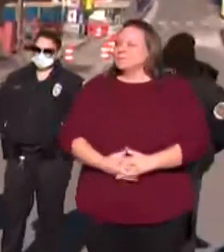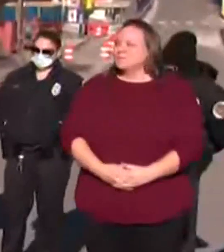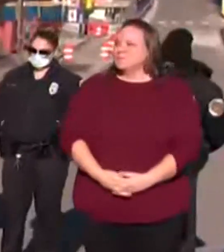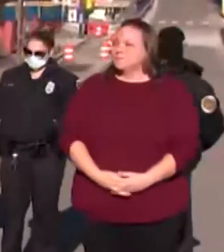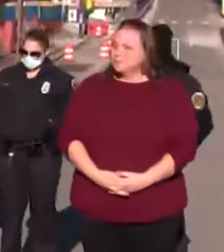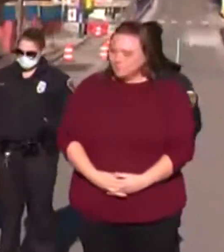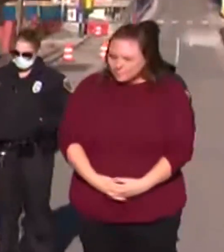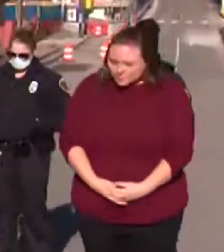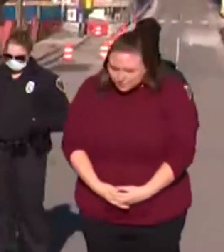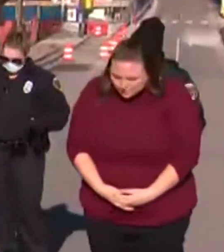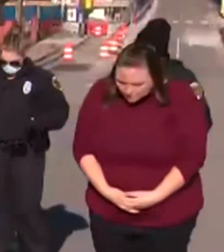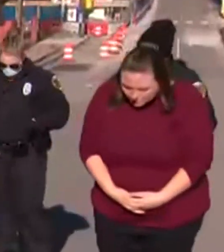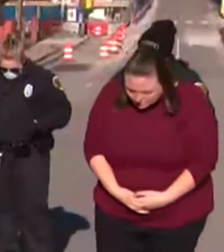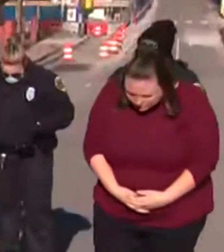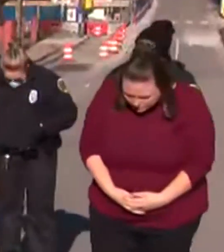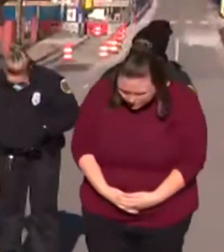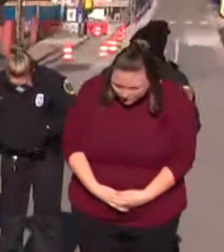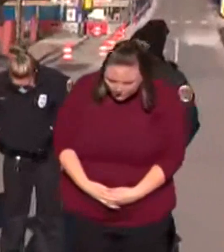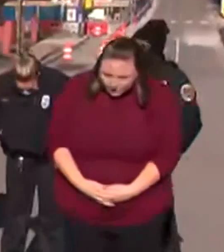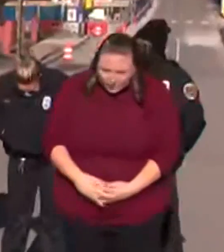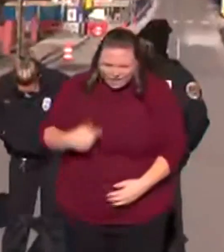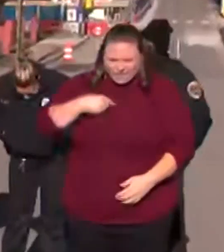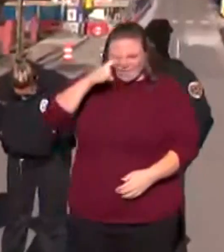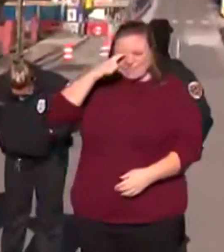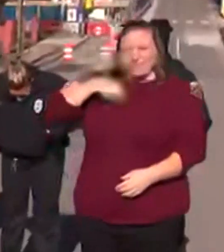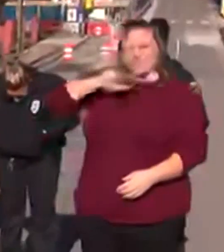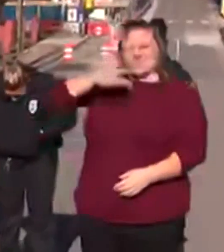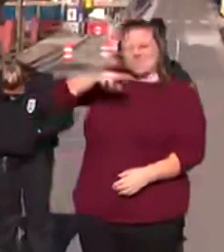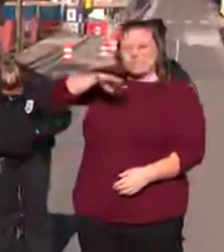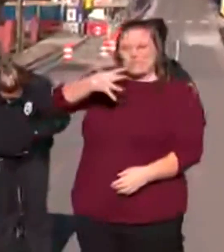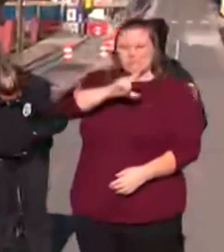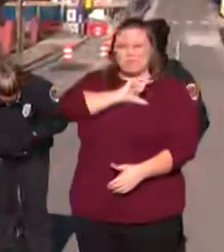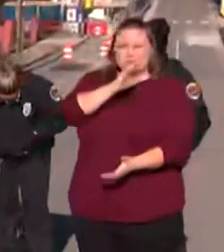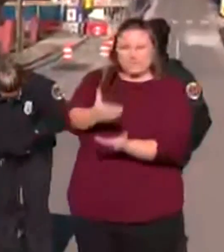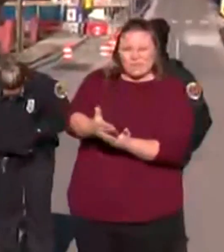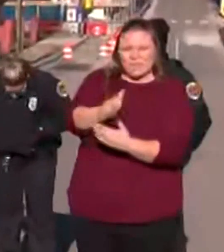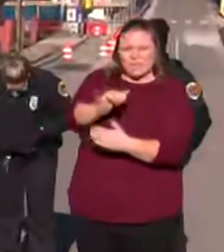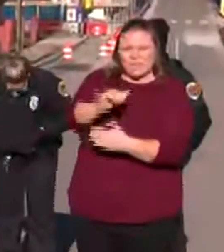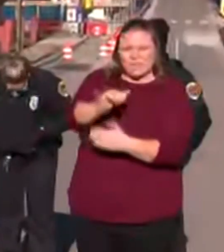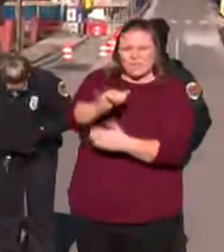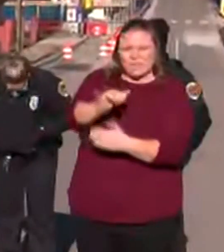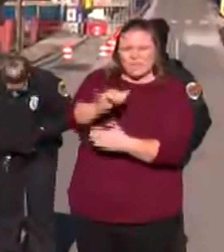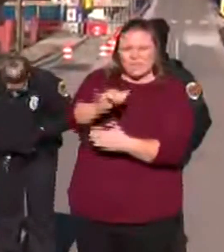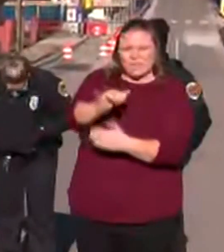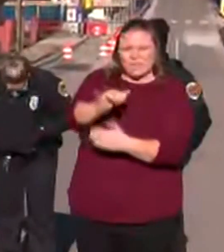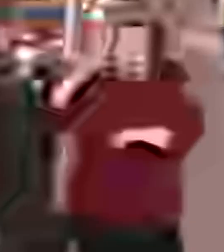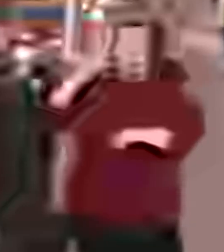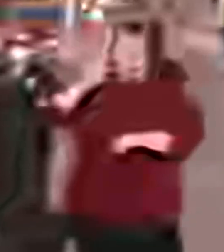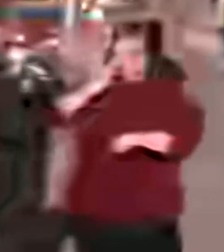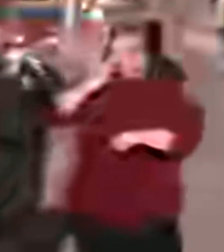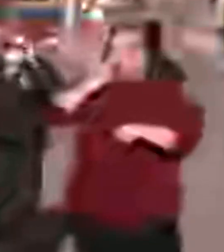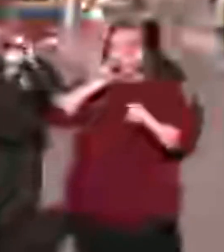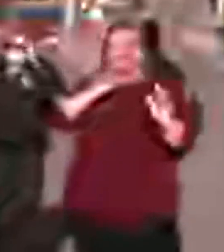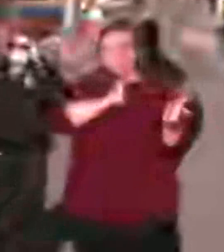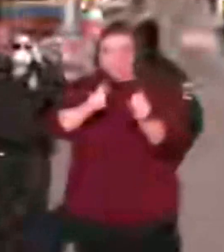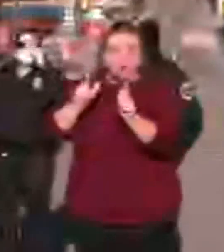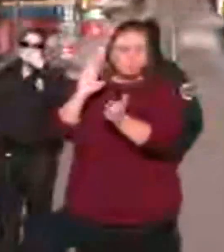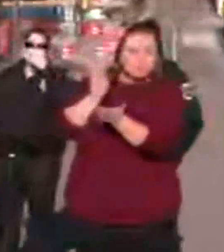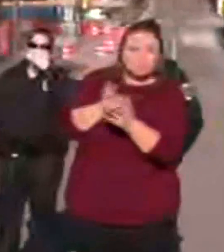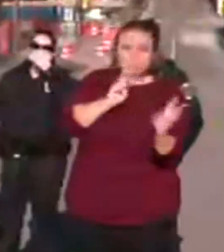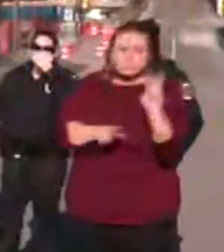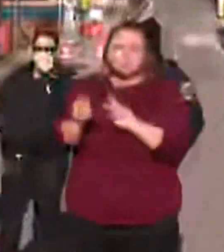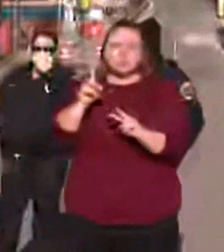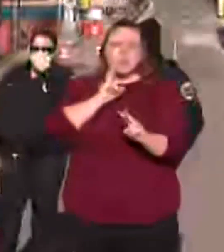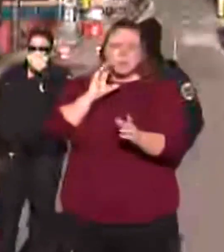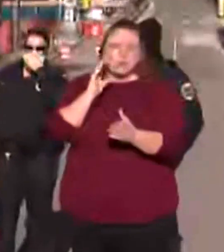So I was I believe the third or fourth officer on scene of what at the time was a shots fired call. I pulled up in front